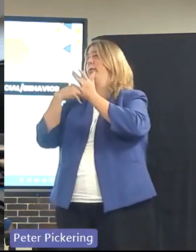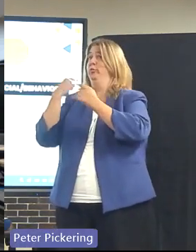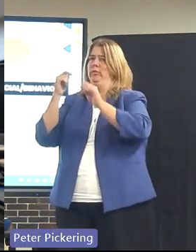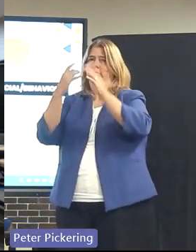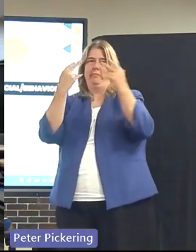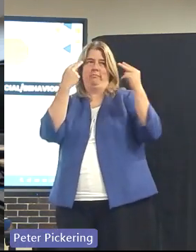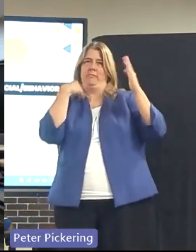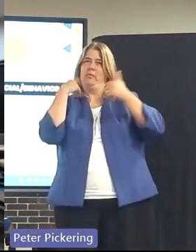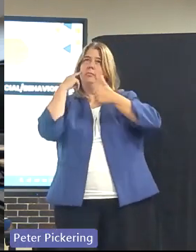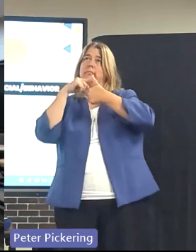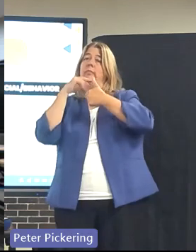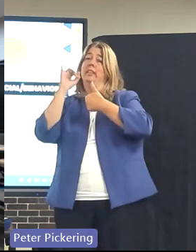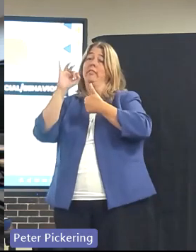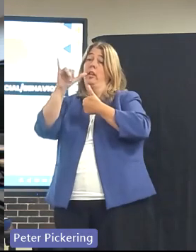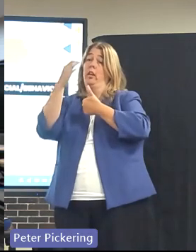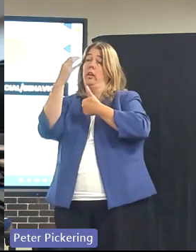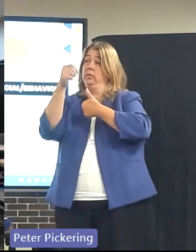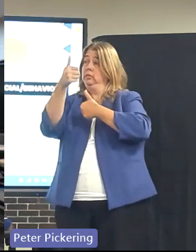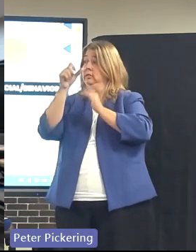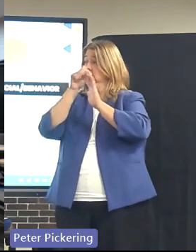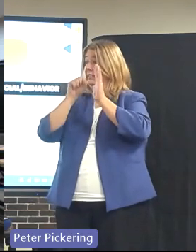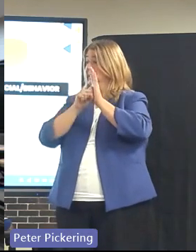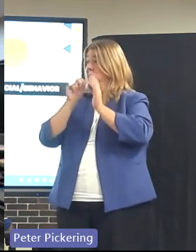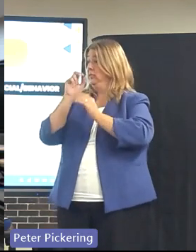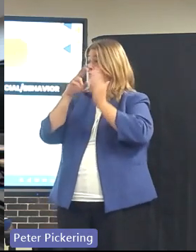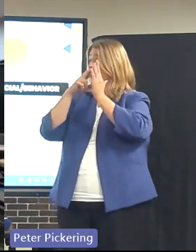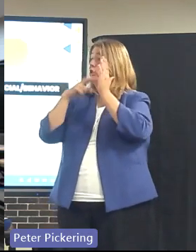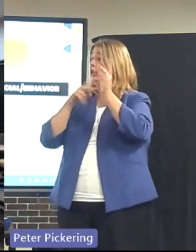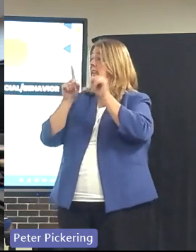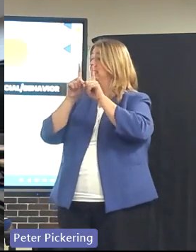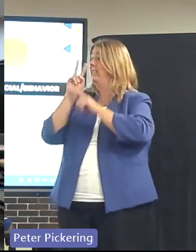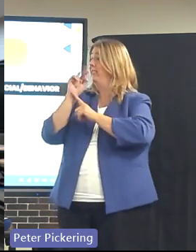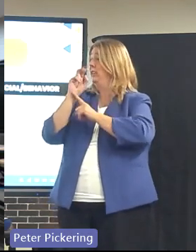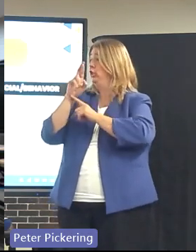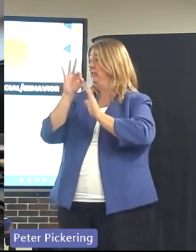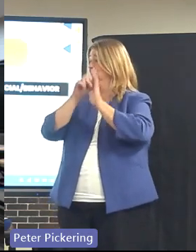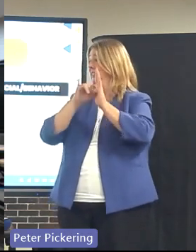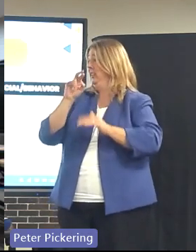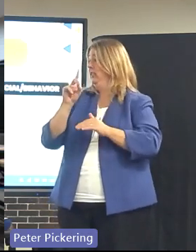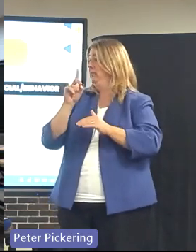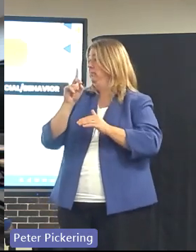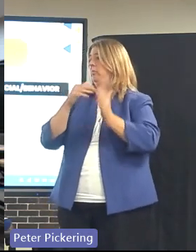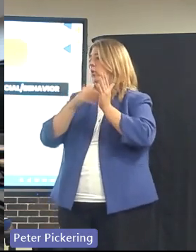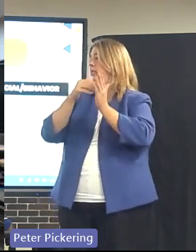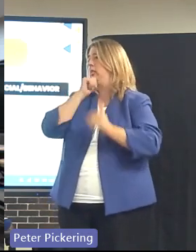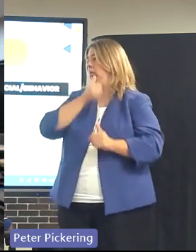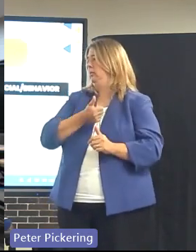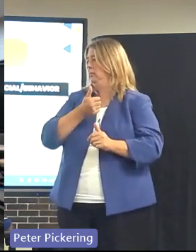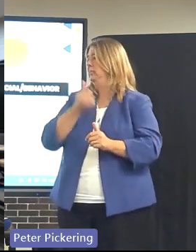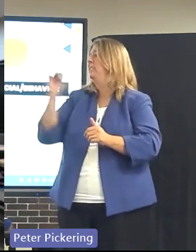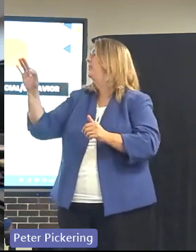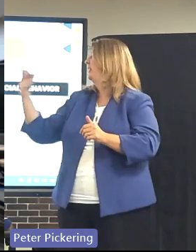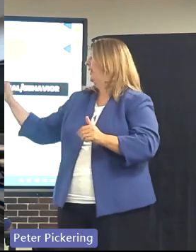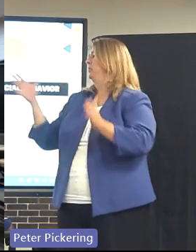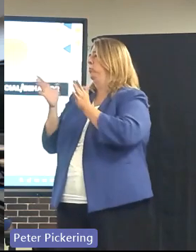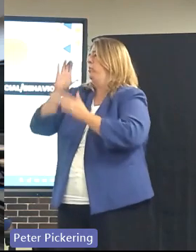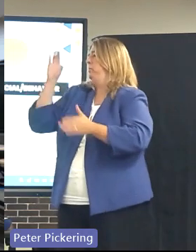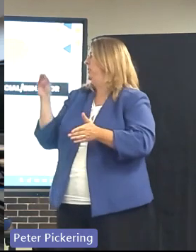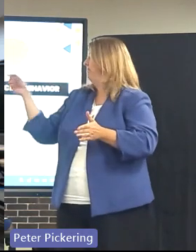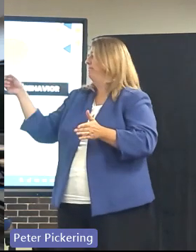Well, okay, so just trying to give you an example. If the company is already registered as a state vendor with the